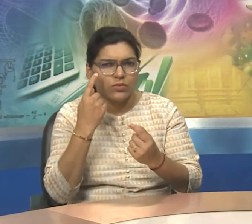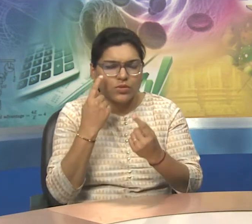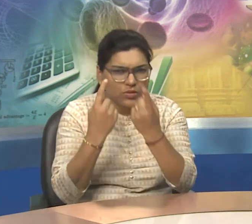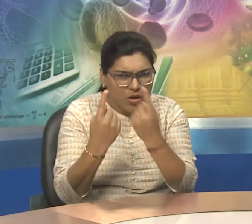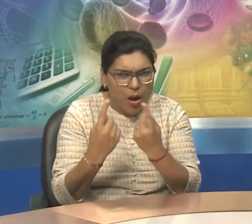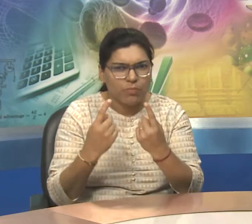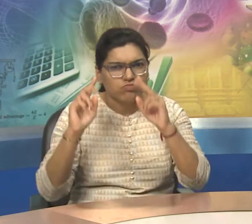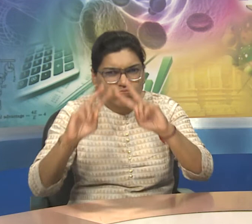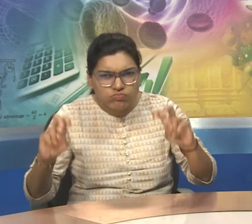religion.